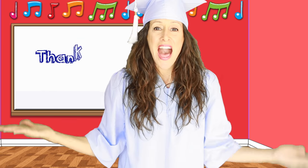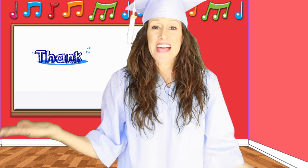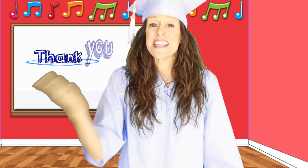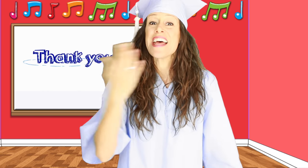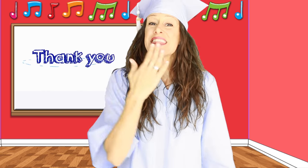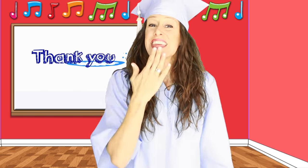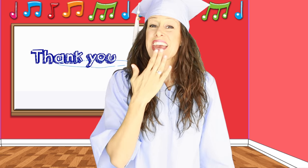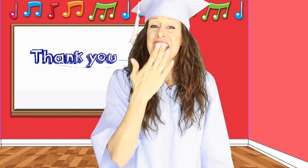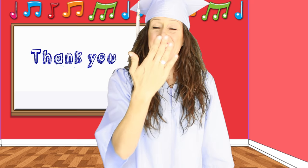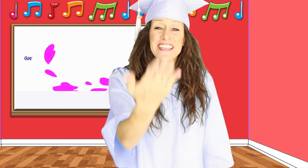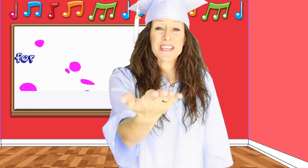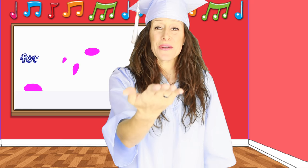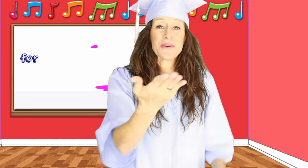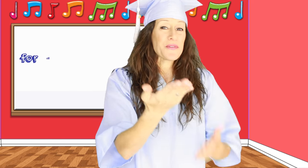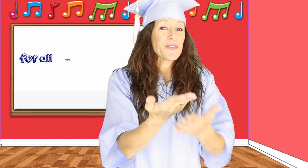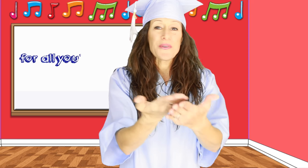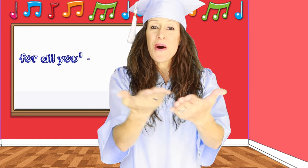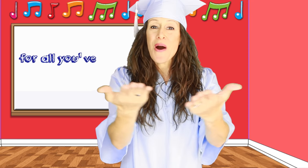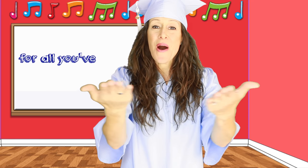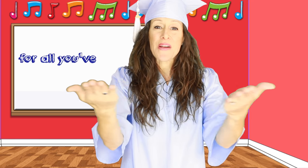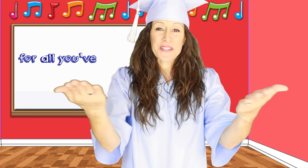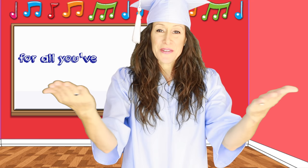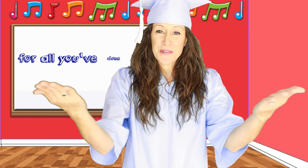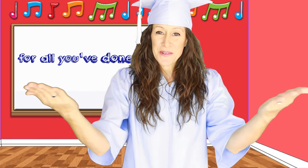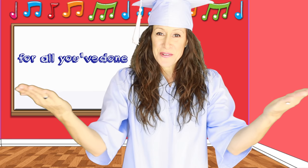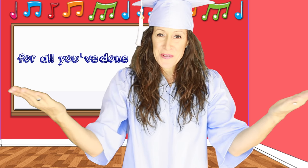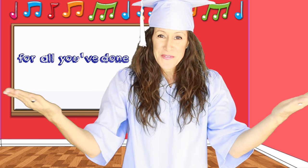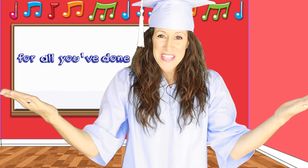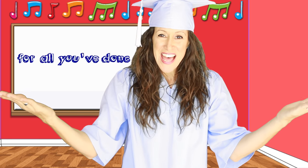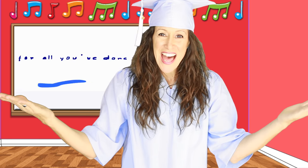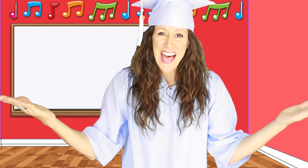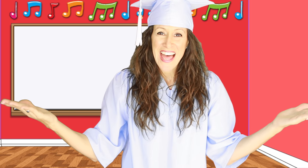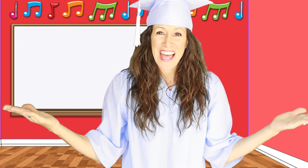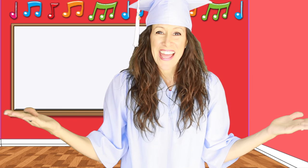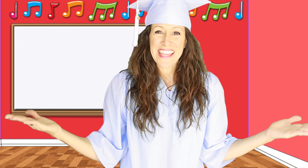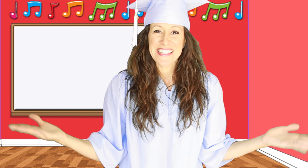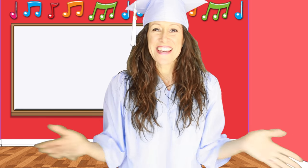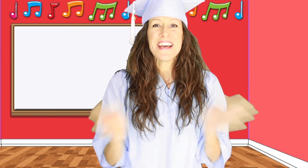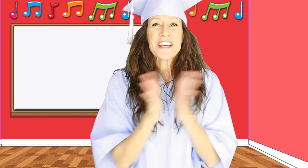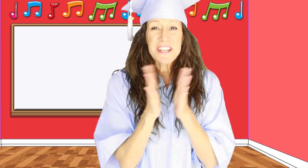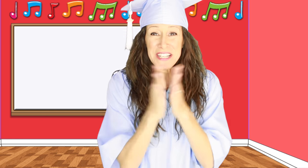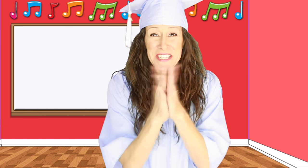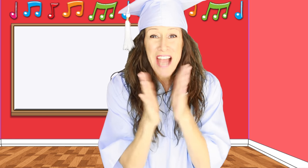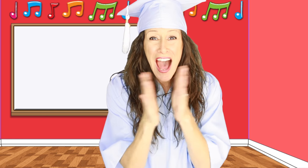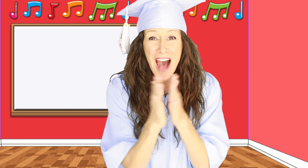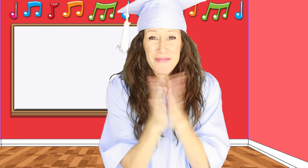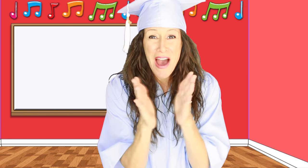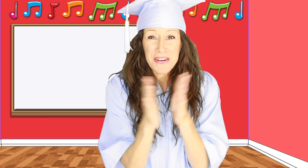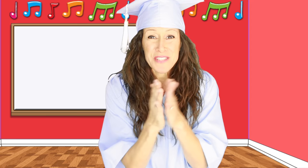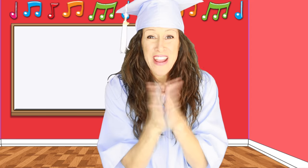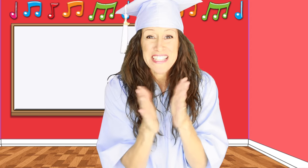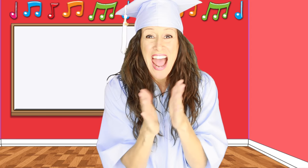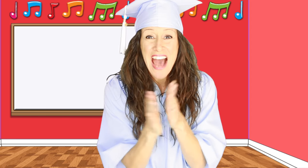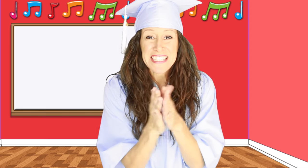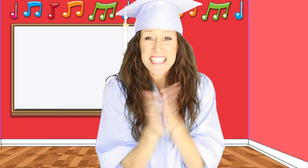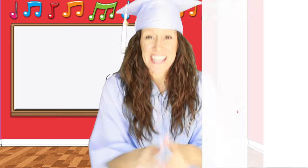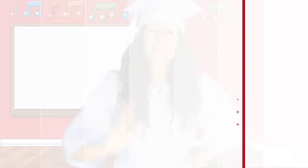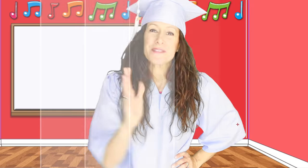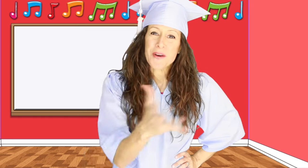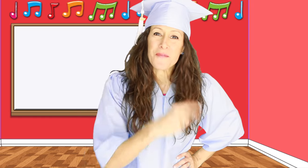everyone. Thank you for all you've done. Good. Good job. That was fantastic. I'm so